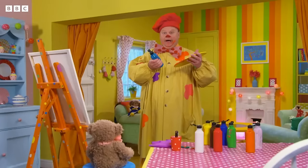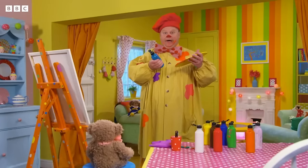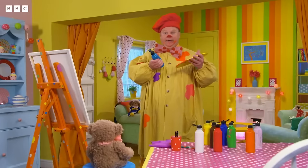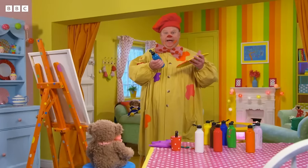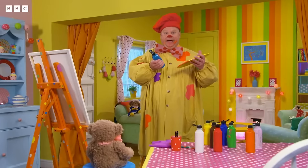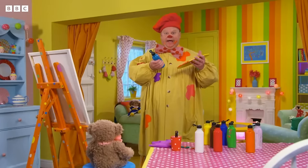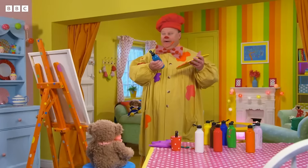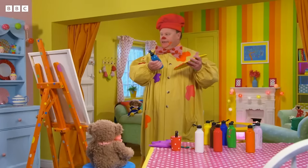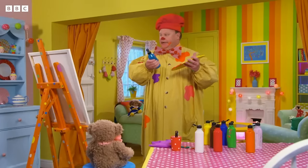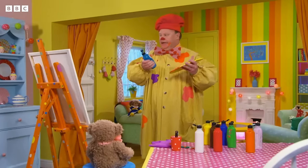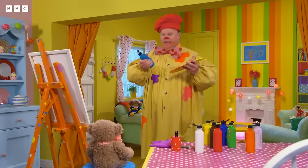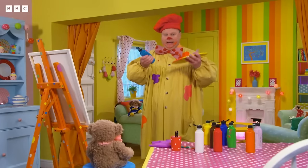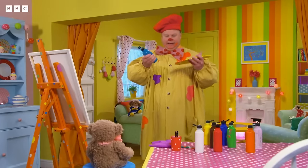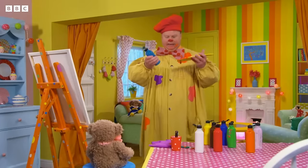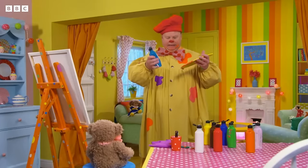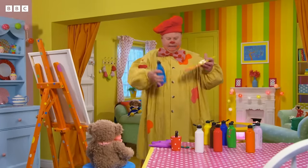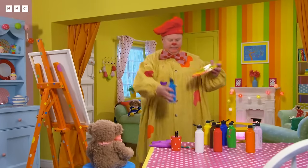Oh, no!